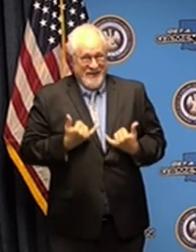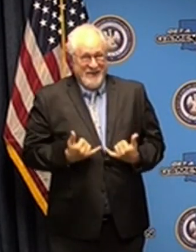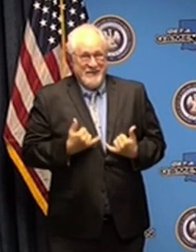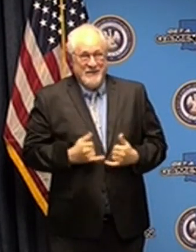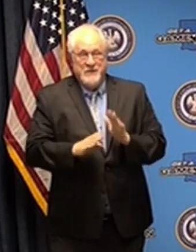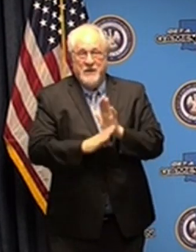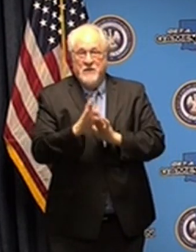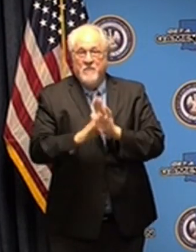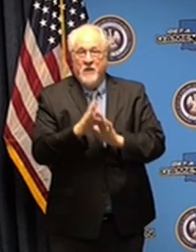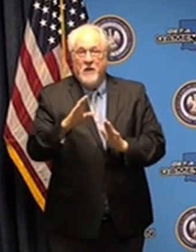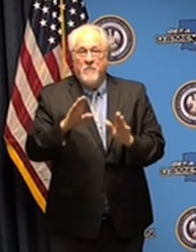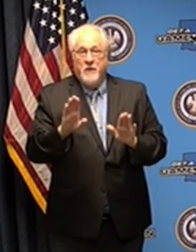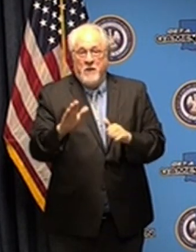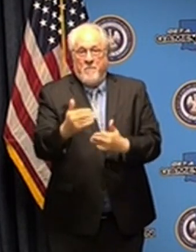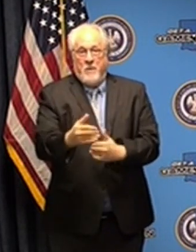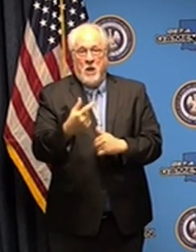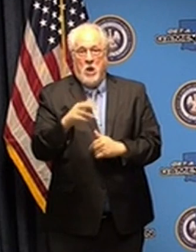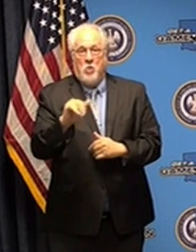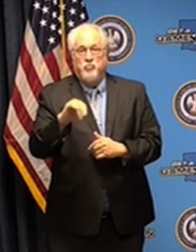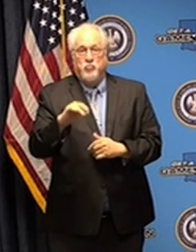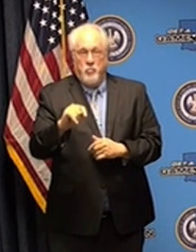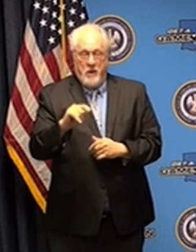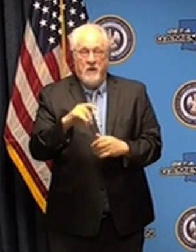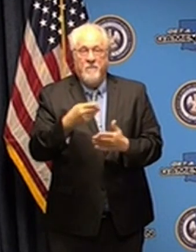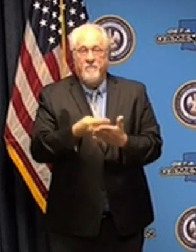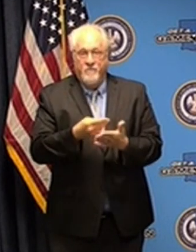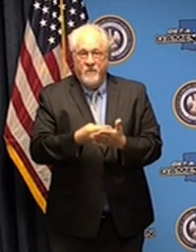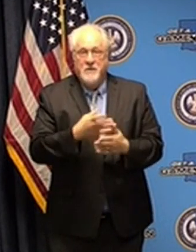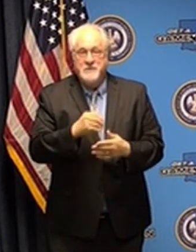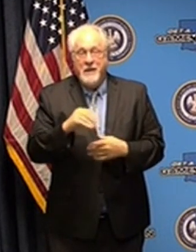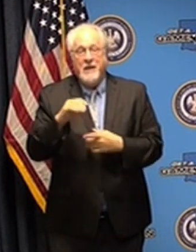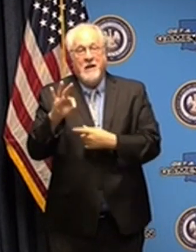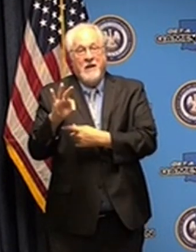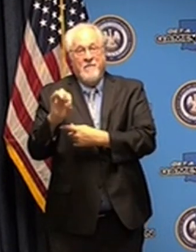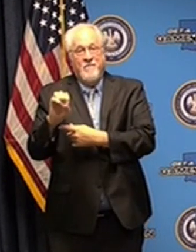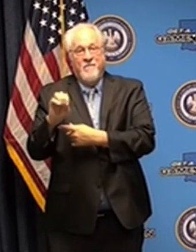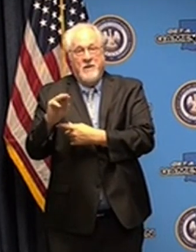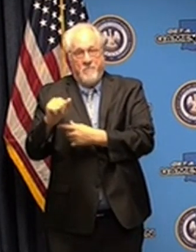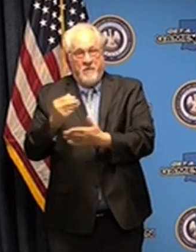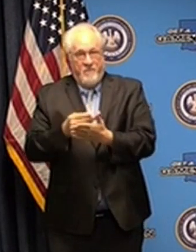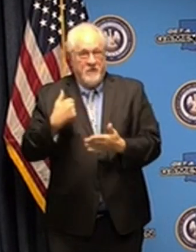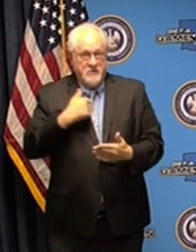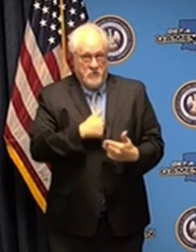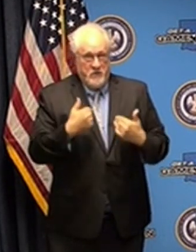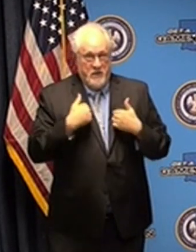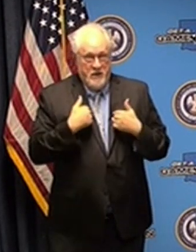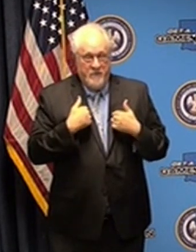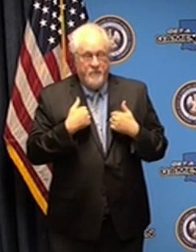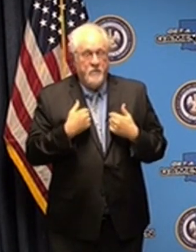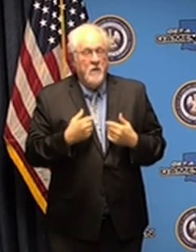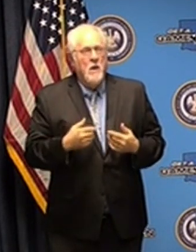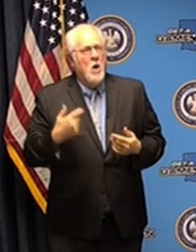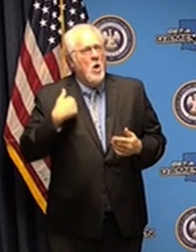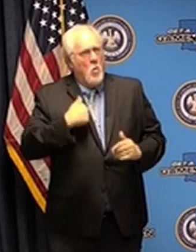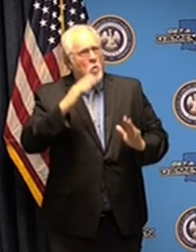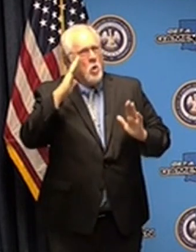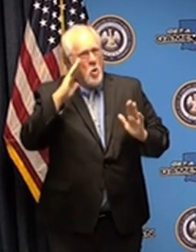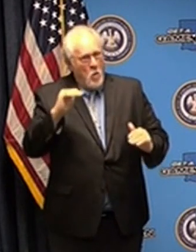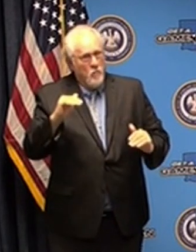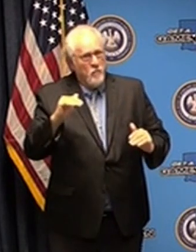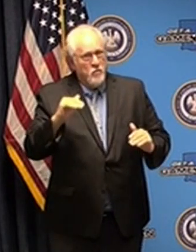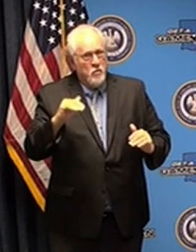community development block grant funds, and also for some flexibility on FEMA funds that we have at our disposal. We are hopeful